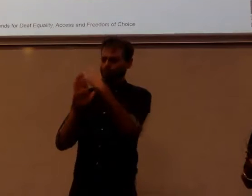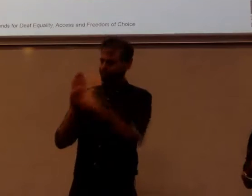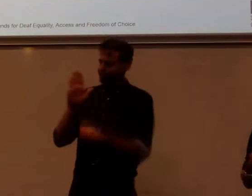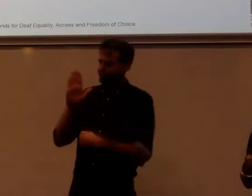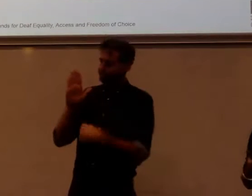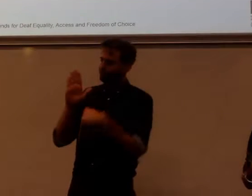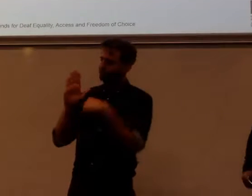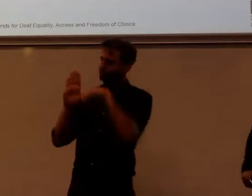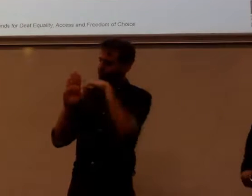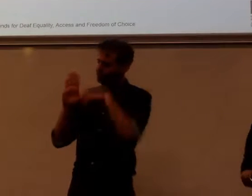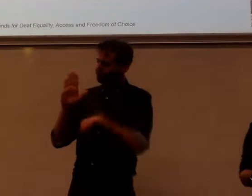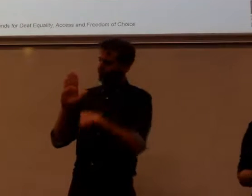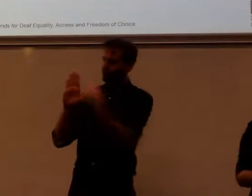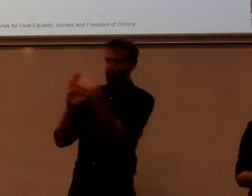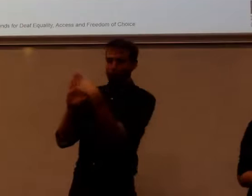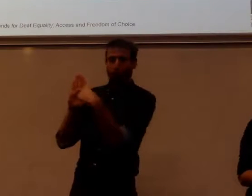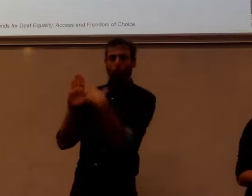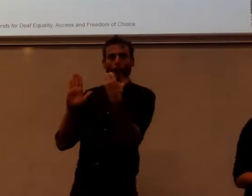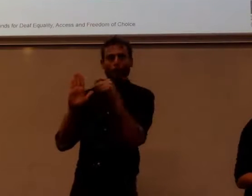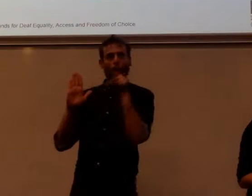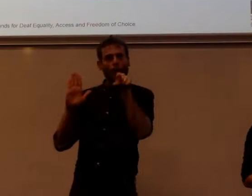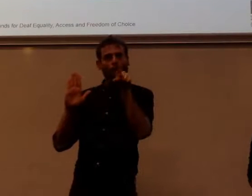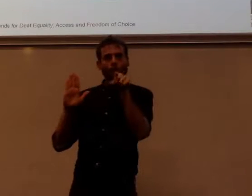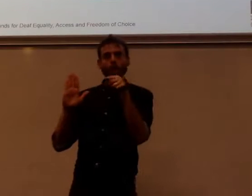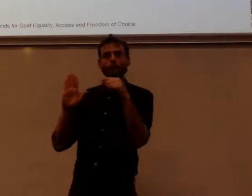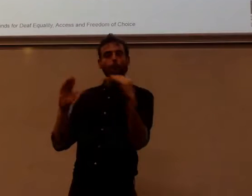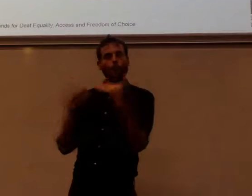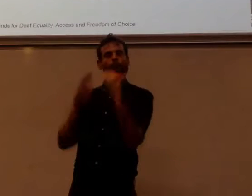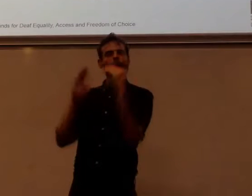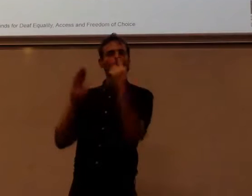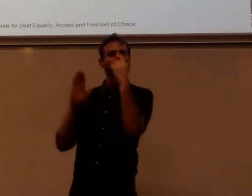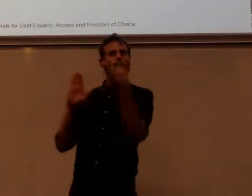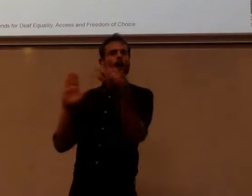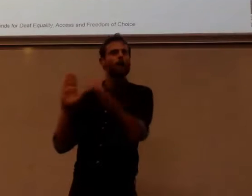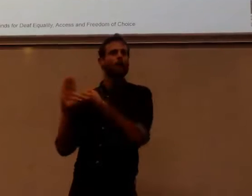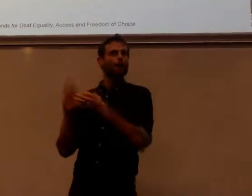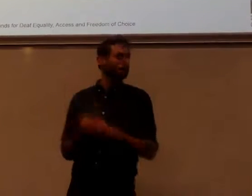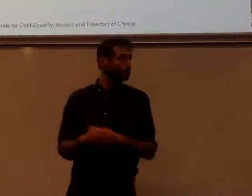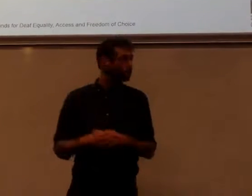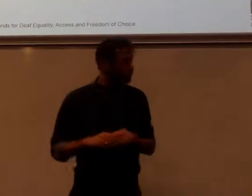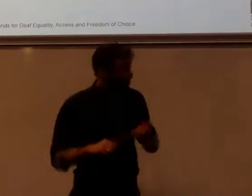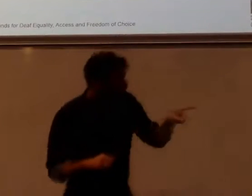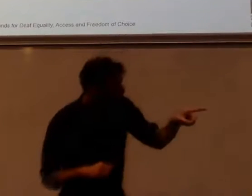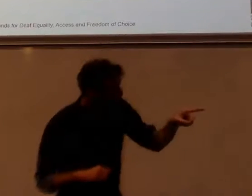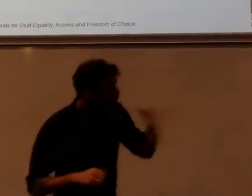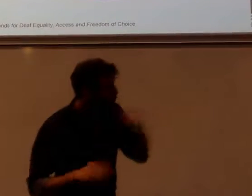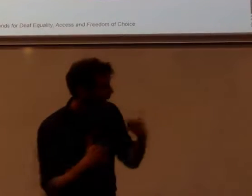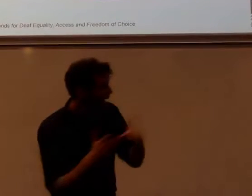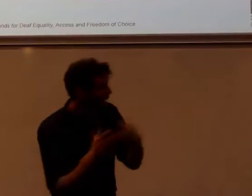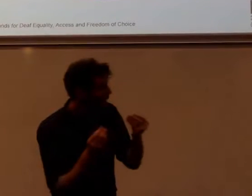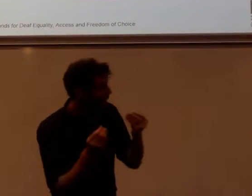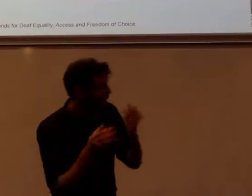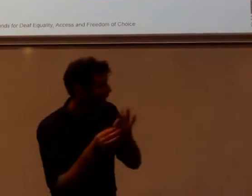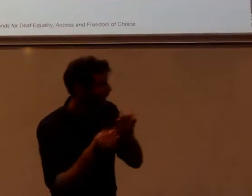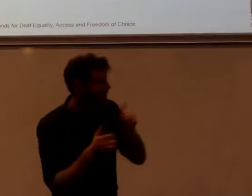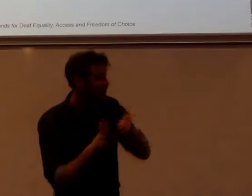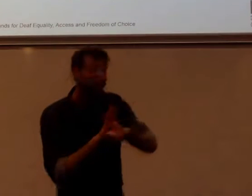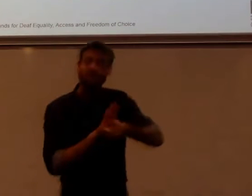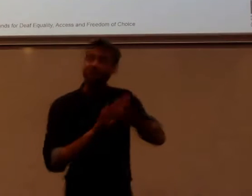see what we're looking for. Do you explain anything else about the skills and